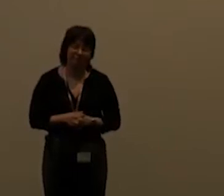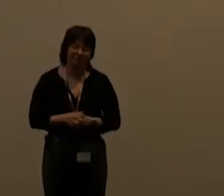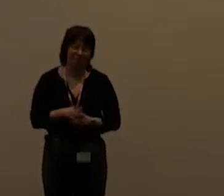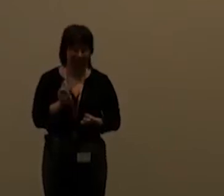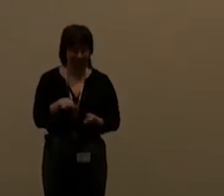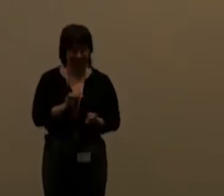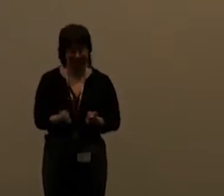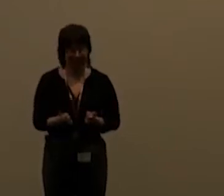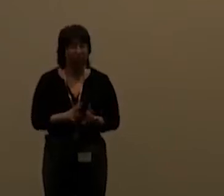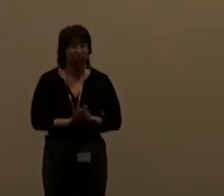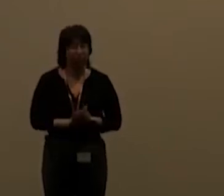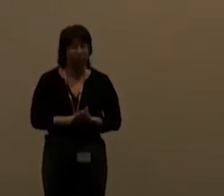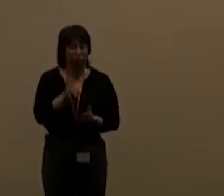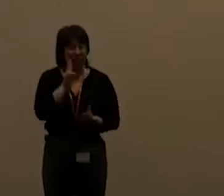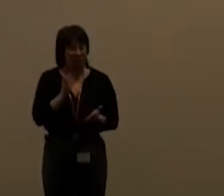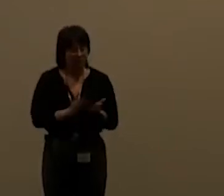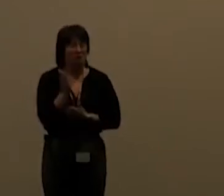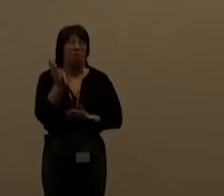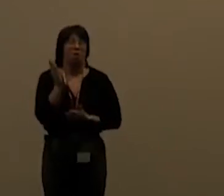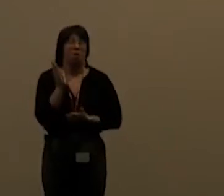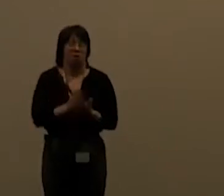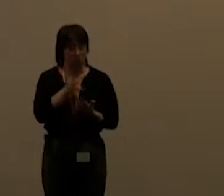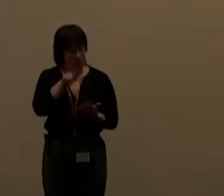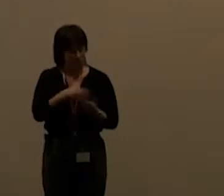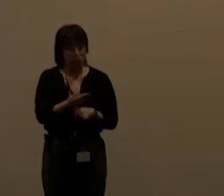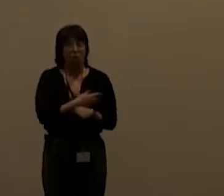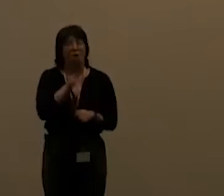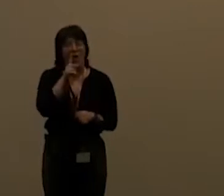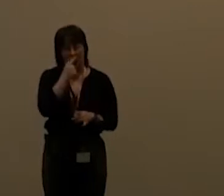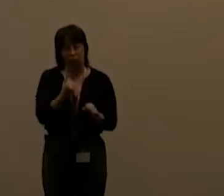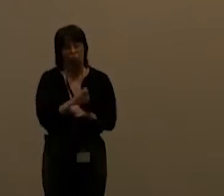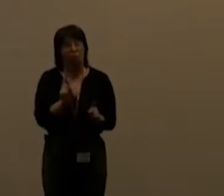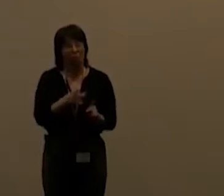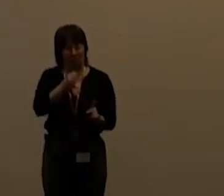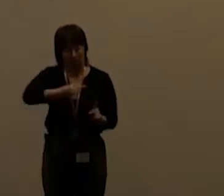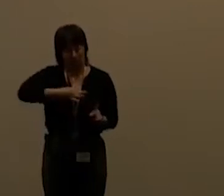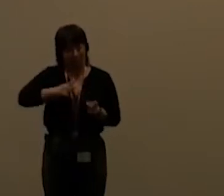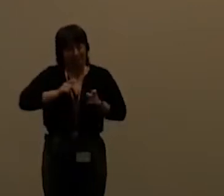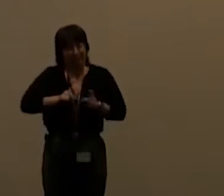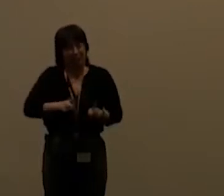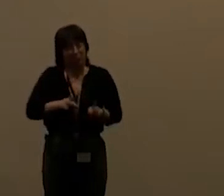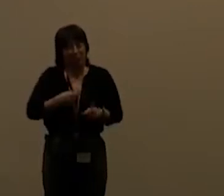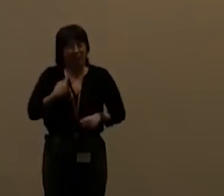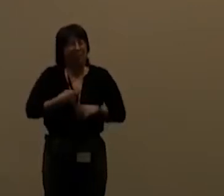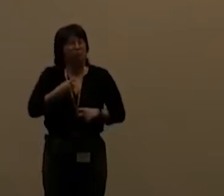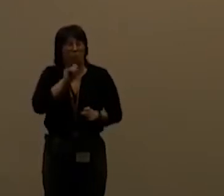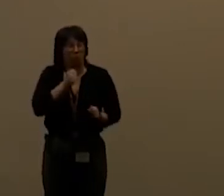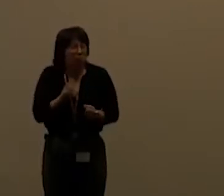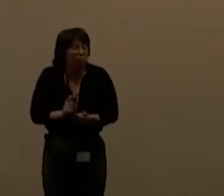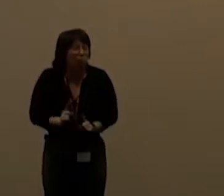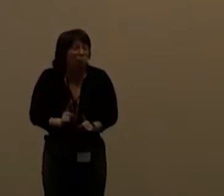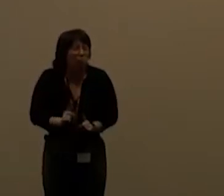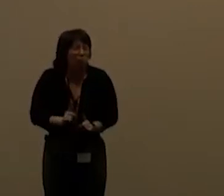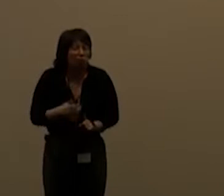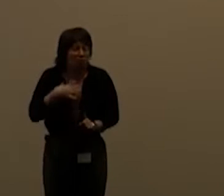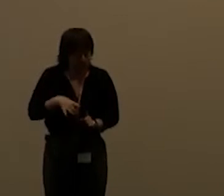And we'll click next. So we can see a live preview of what this is going to do. So it's going to ask us now, what type of instance will this be? Do